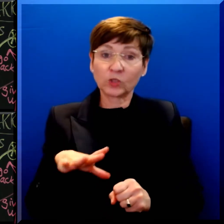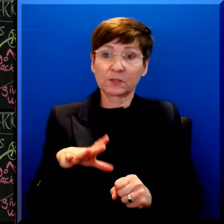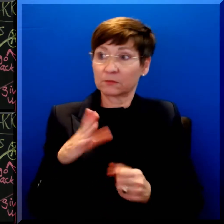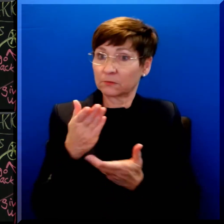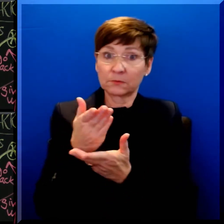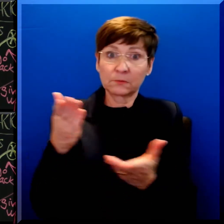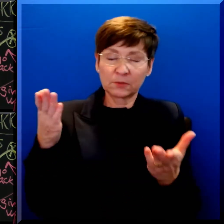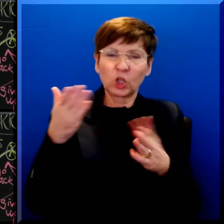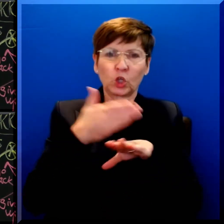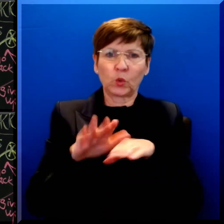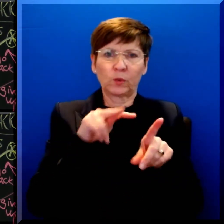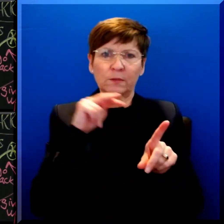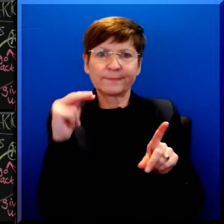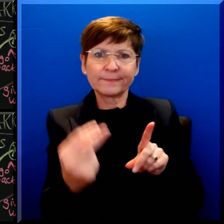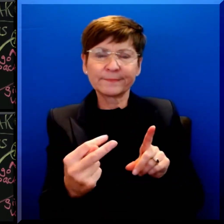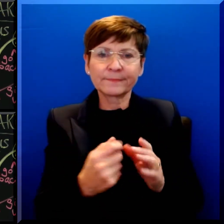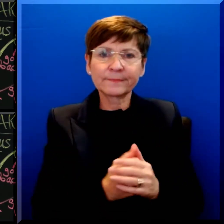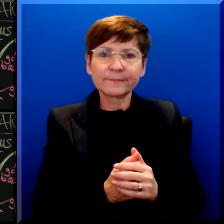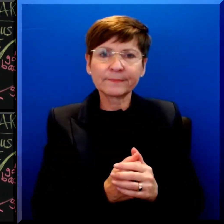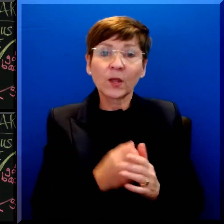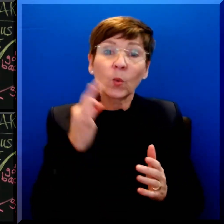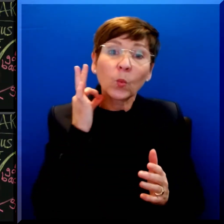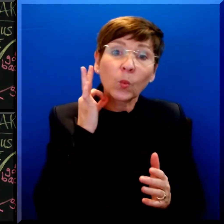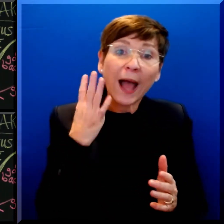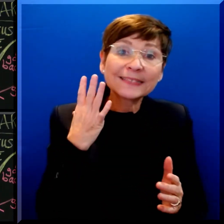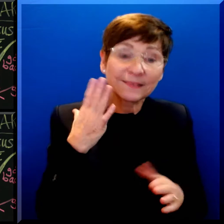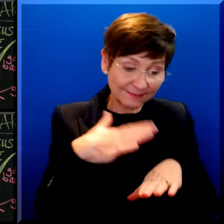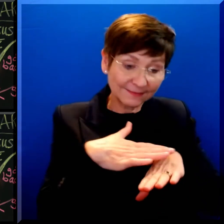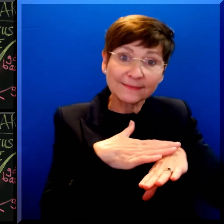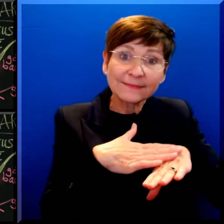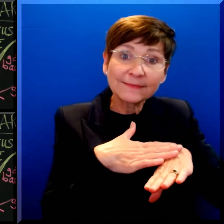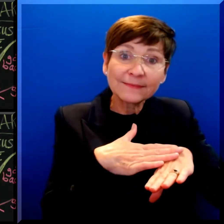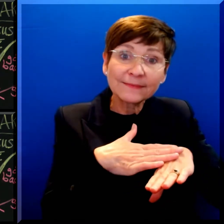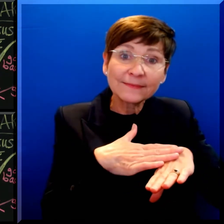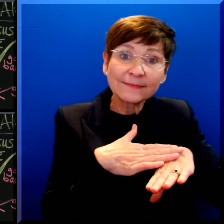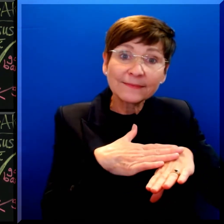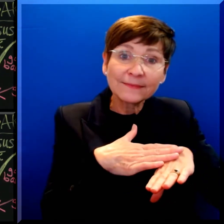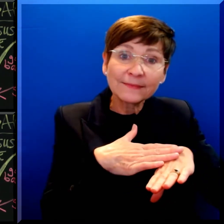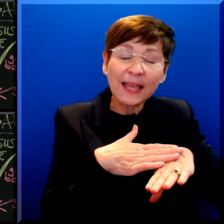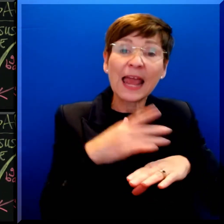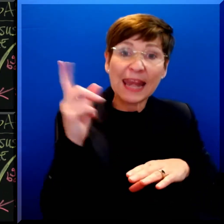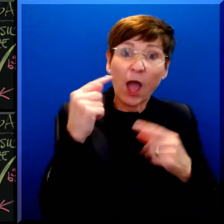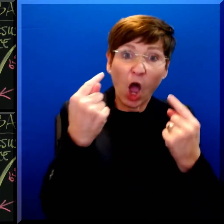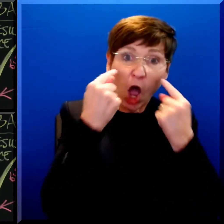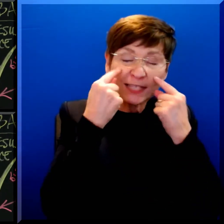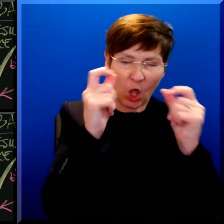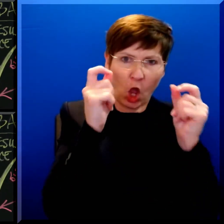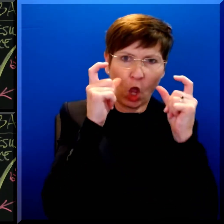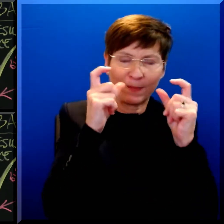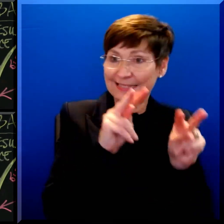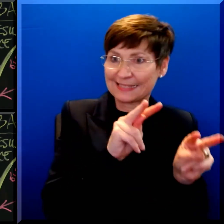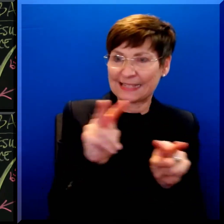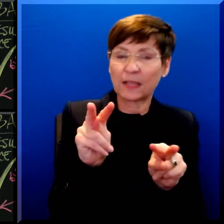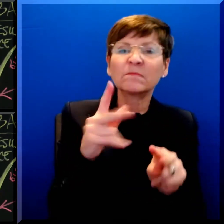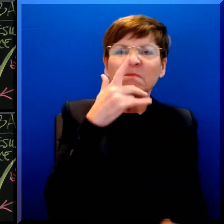perspective, isn't he? Isn't he? Can you see it in the air? White folks like me are waking up to systemic injustice and the need to